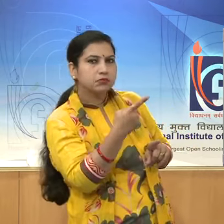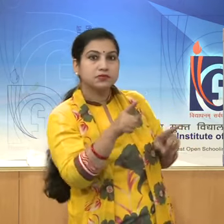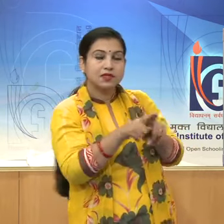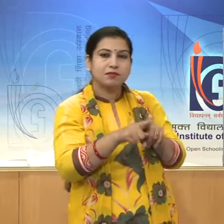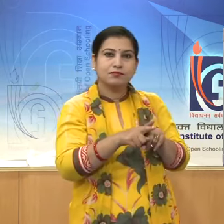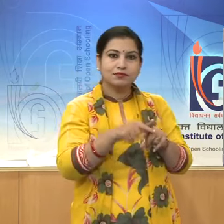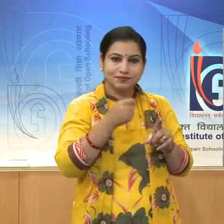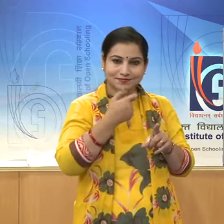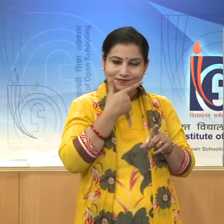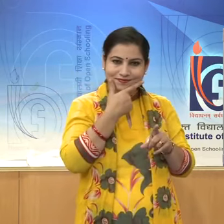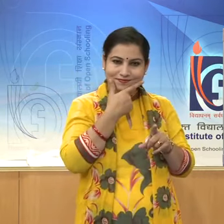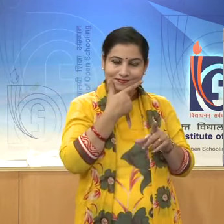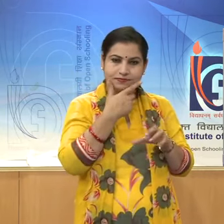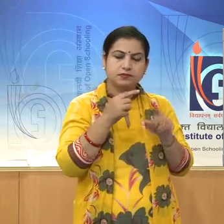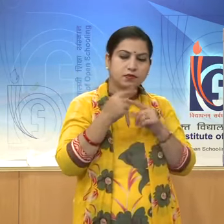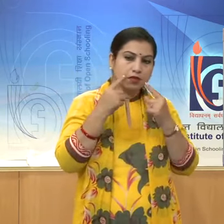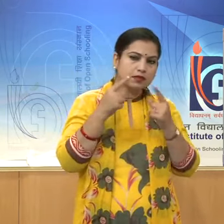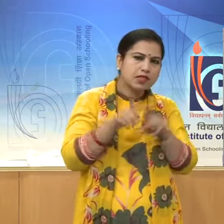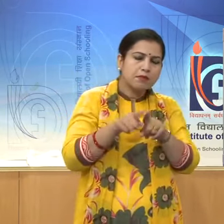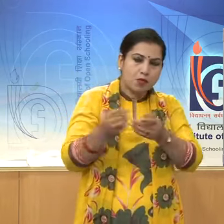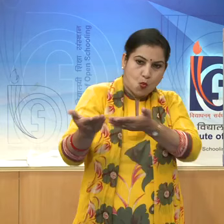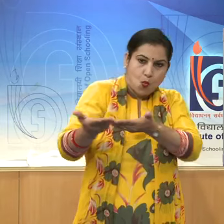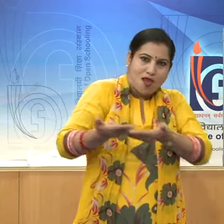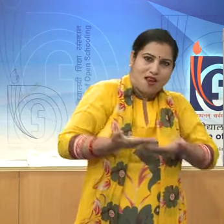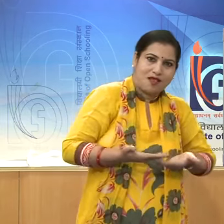to welcome the observer.